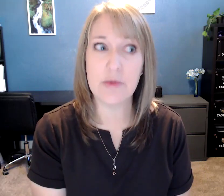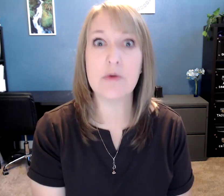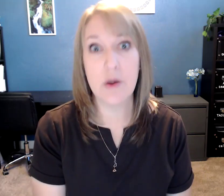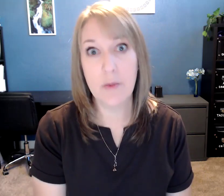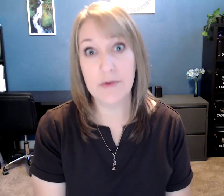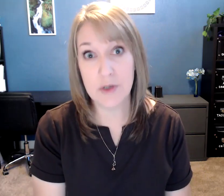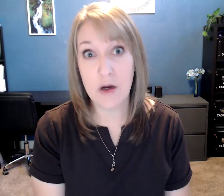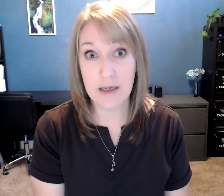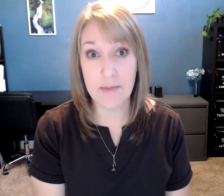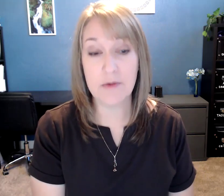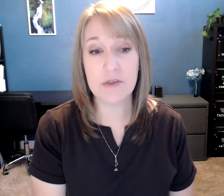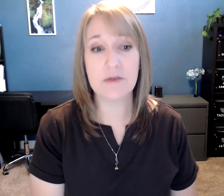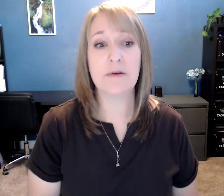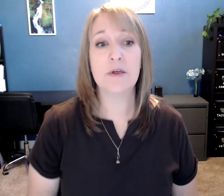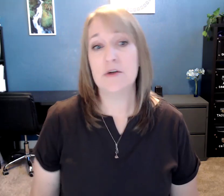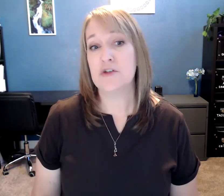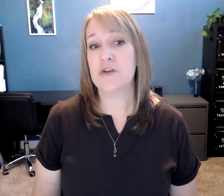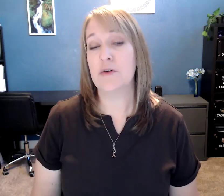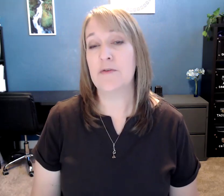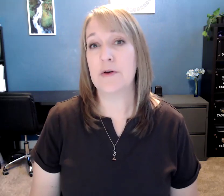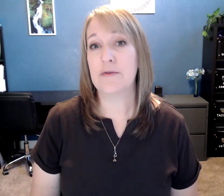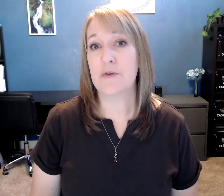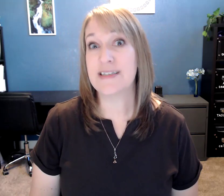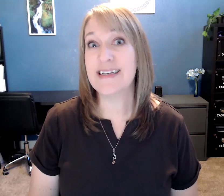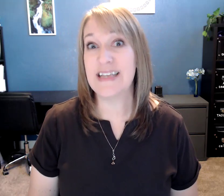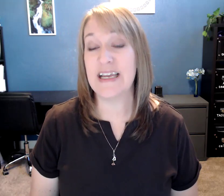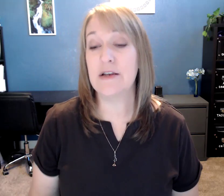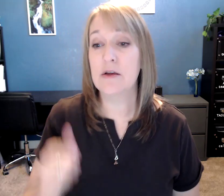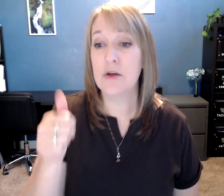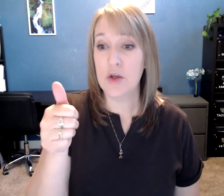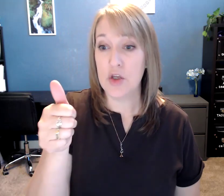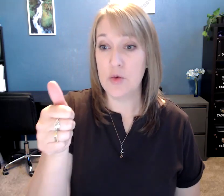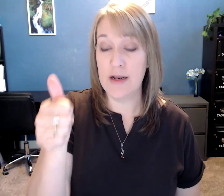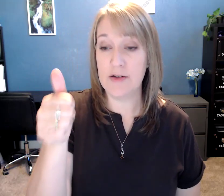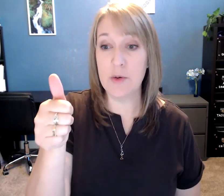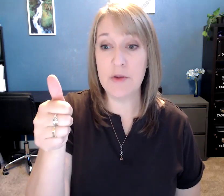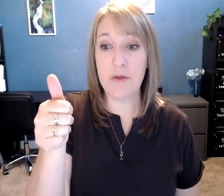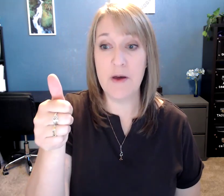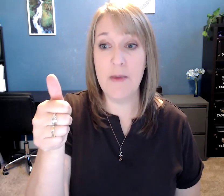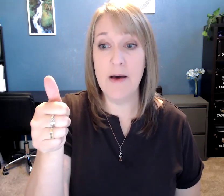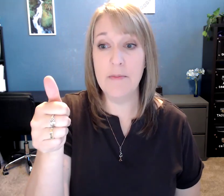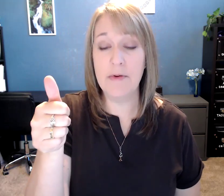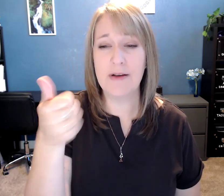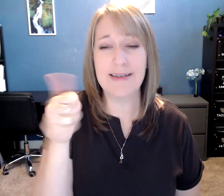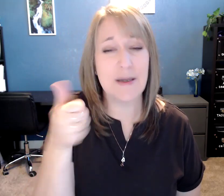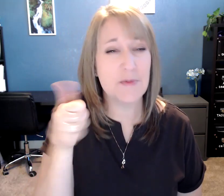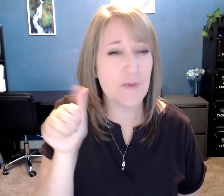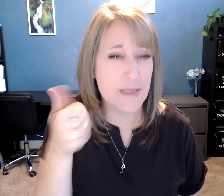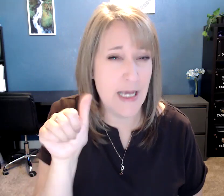you'll know what they're talking about. So for 16, you want to start with your thumb up because it comes from